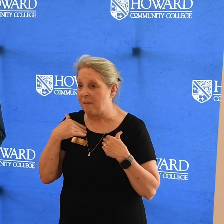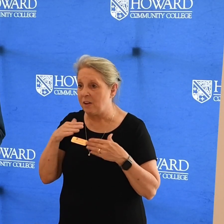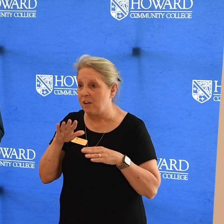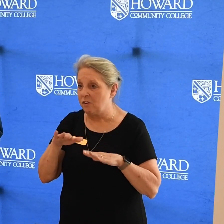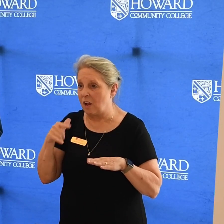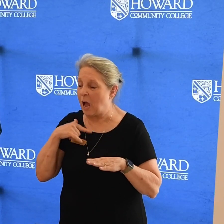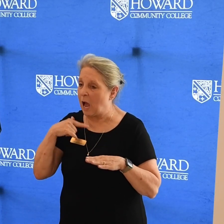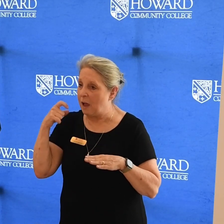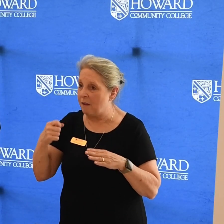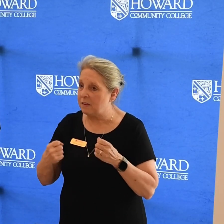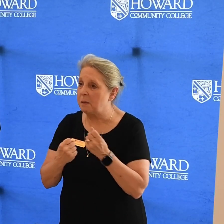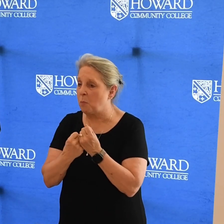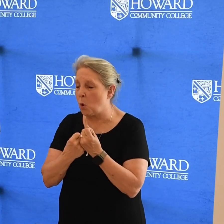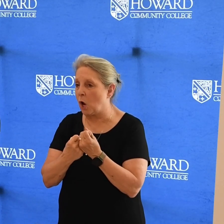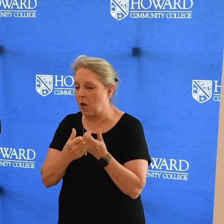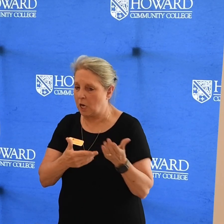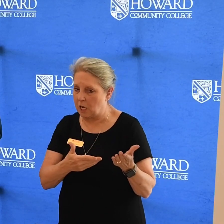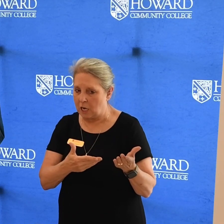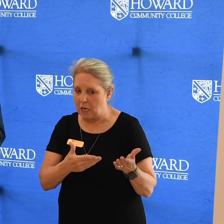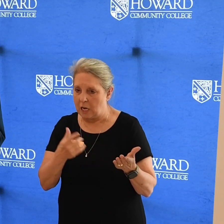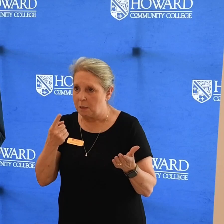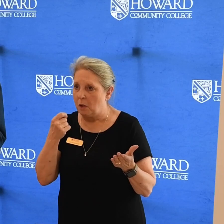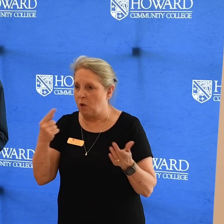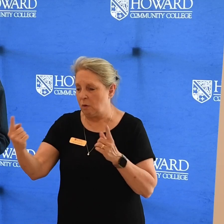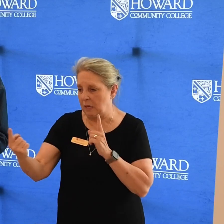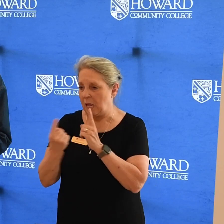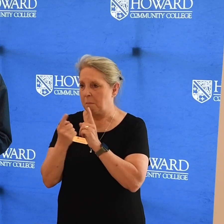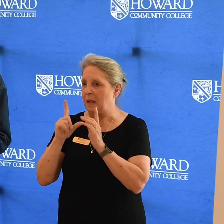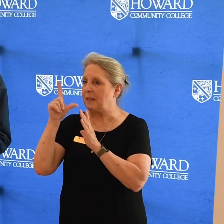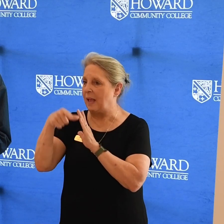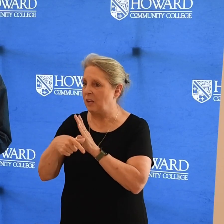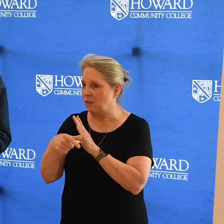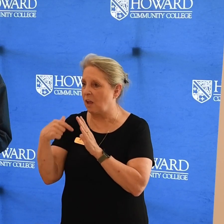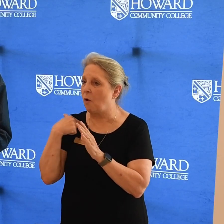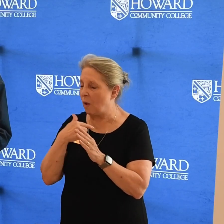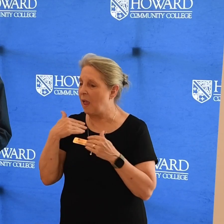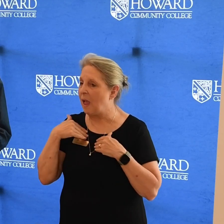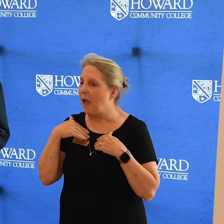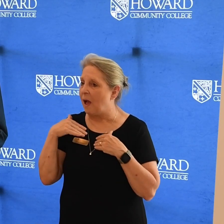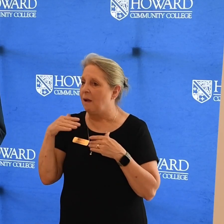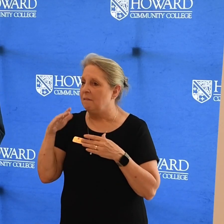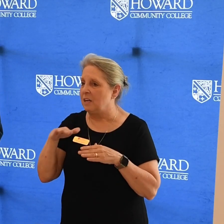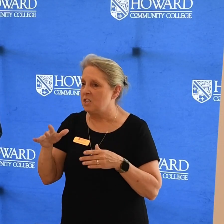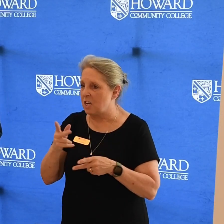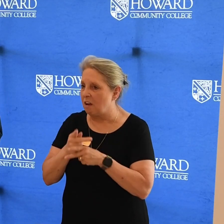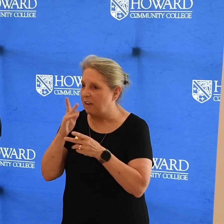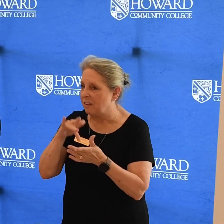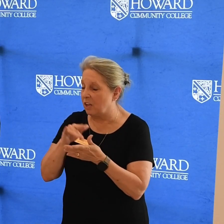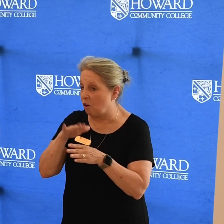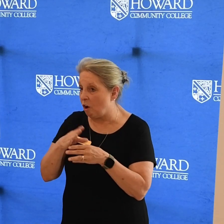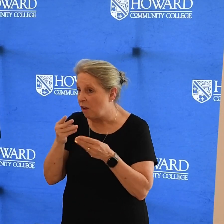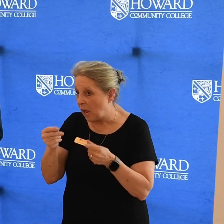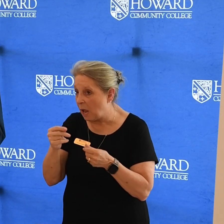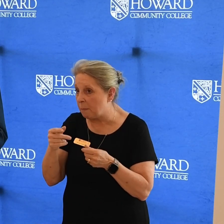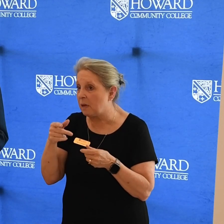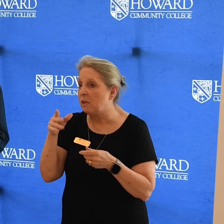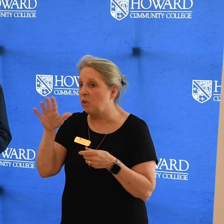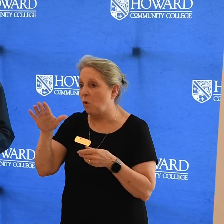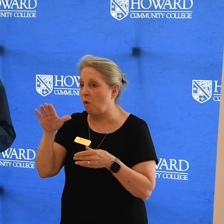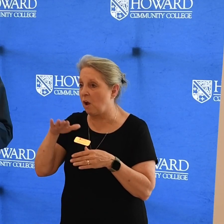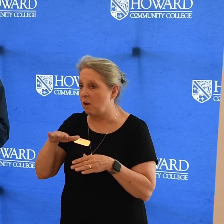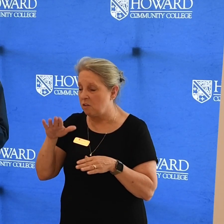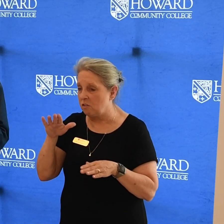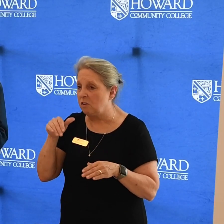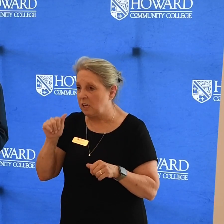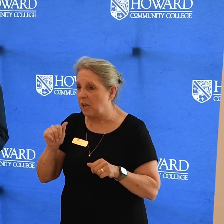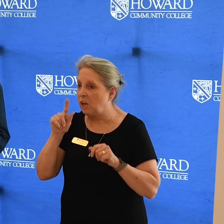needed support for. And it was someone who came up to me later and said, we have this child care center on campus. She can be in pre-K, she